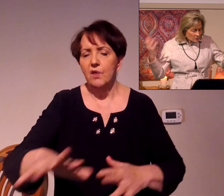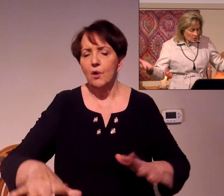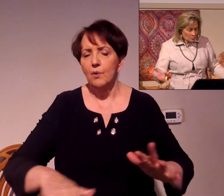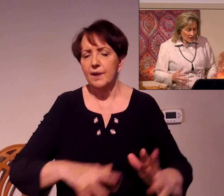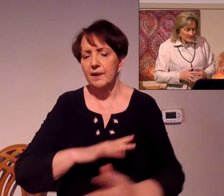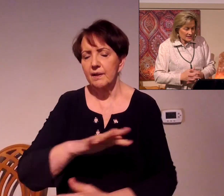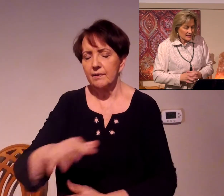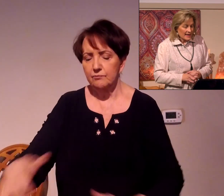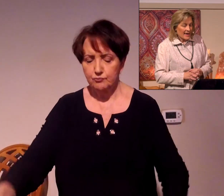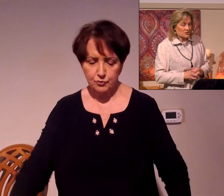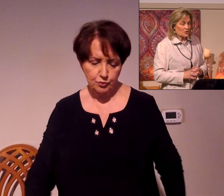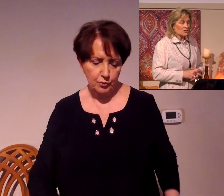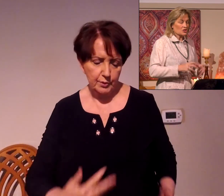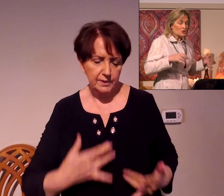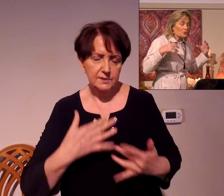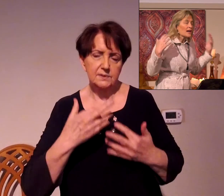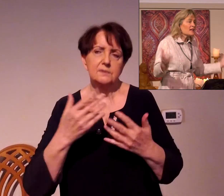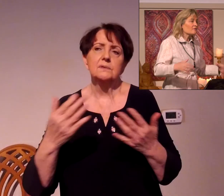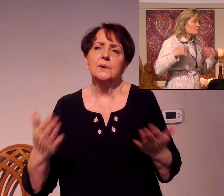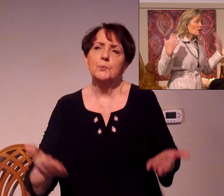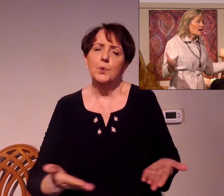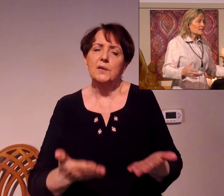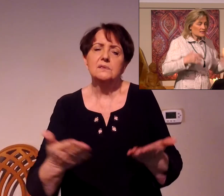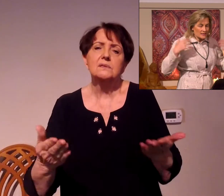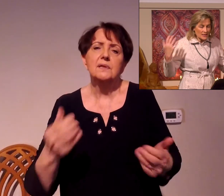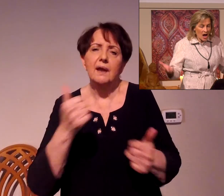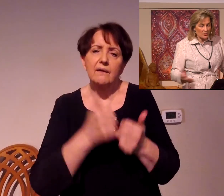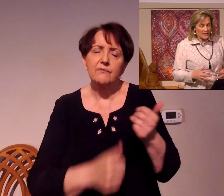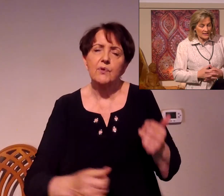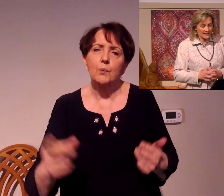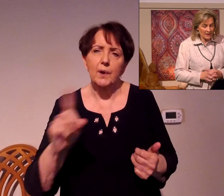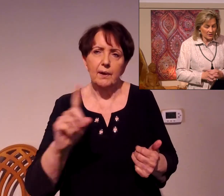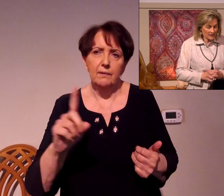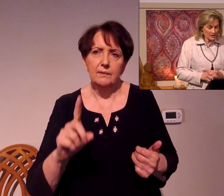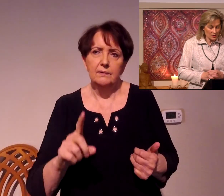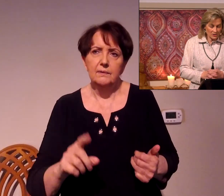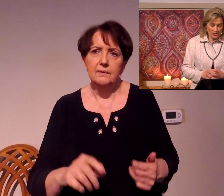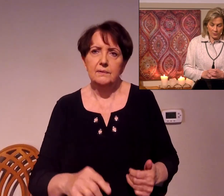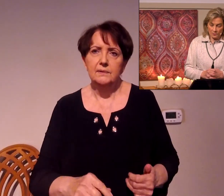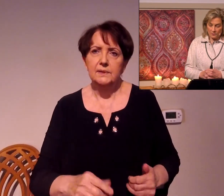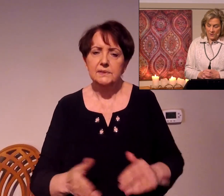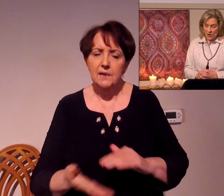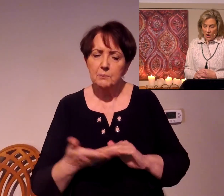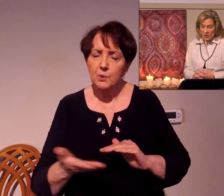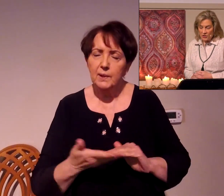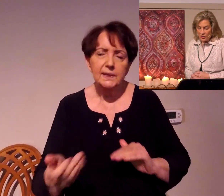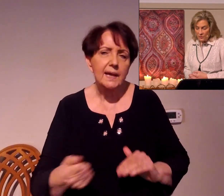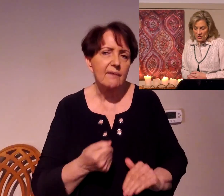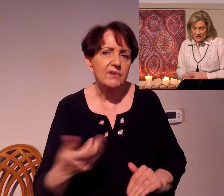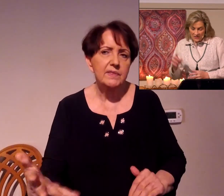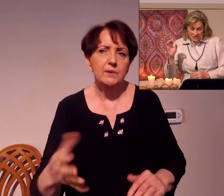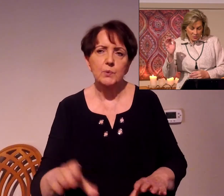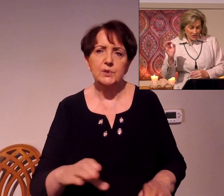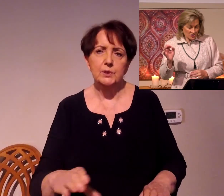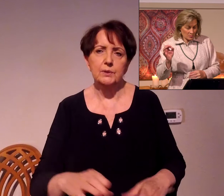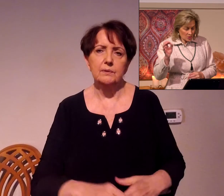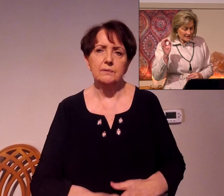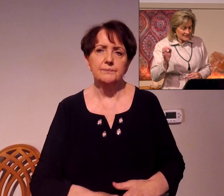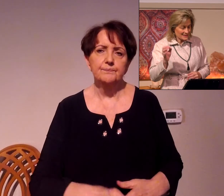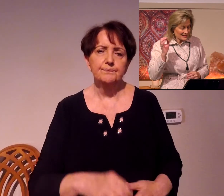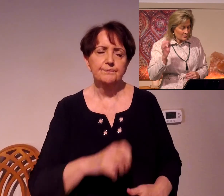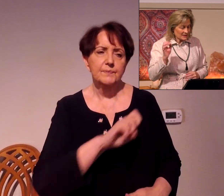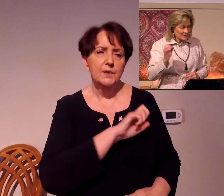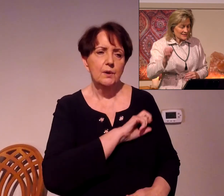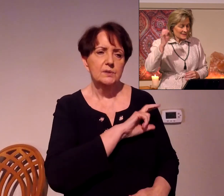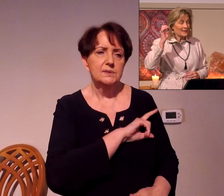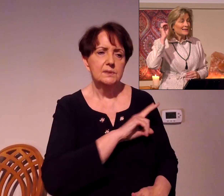us, everywhere present. And so this creative process is operating in everything we do. Ernest Holmes says this principle